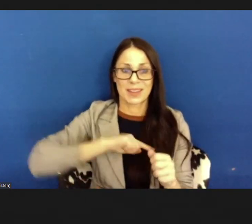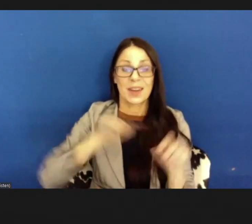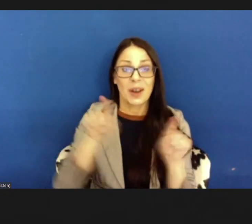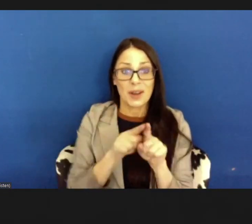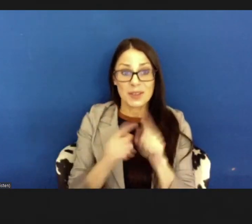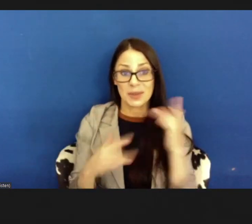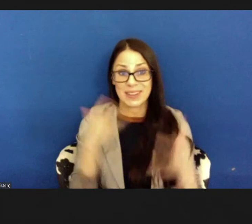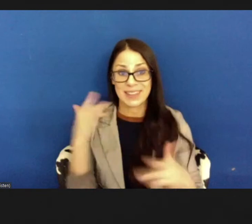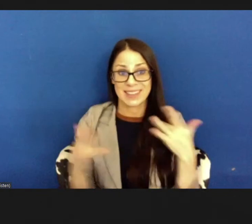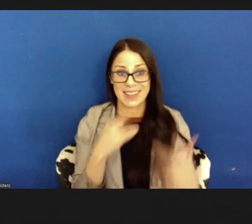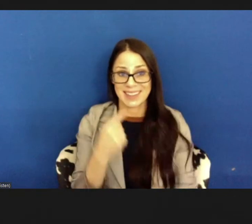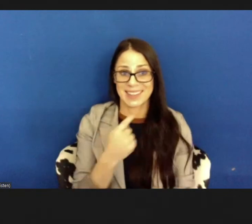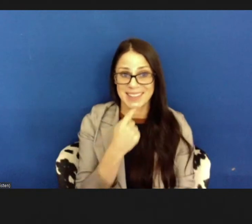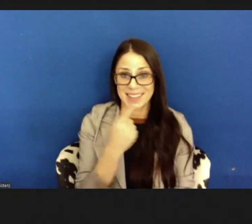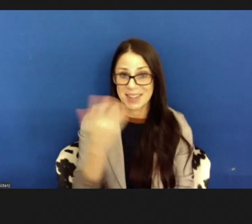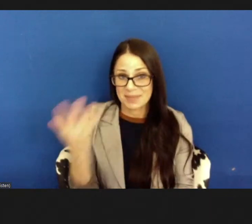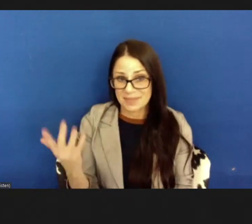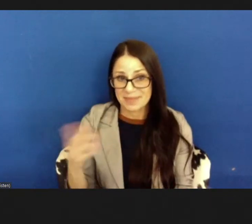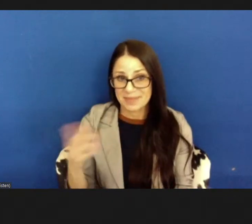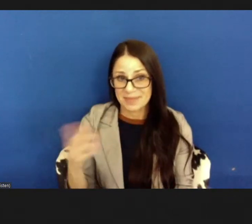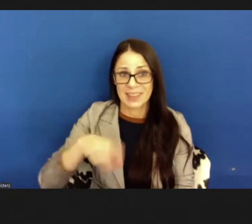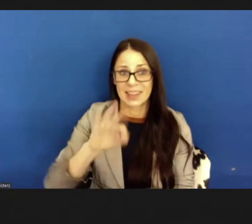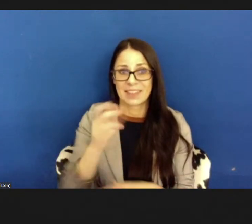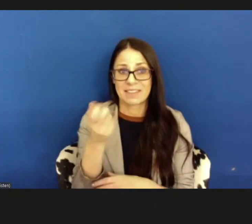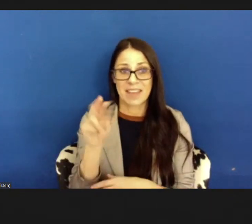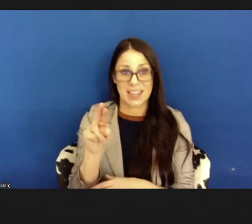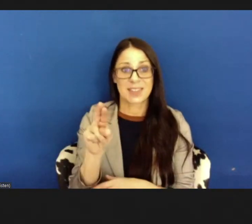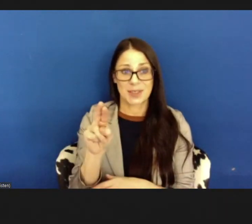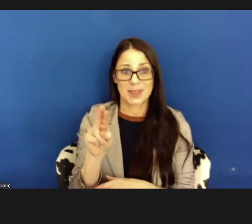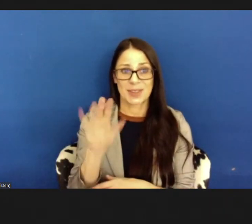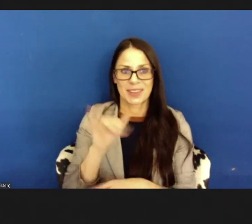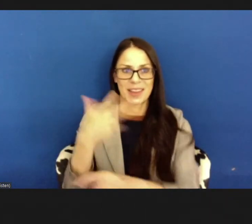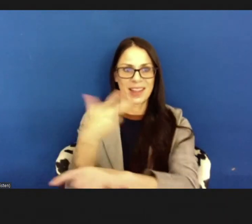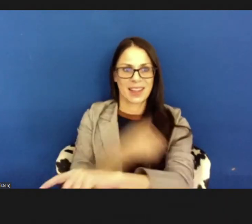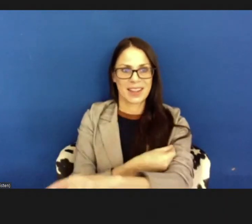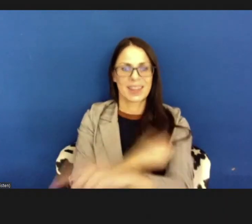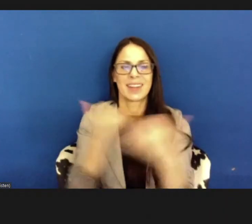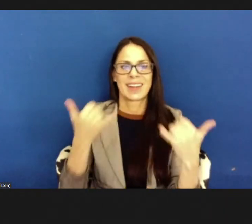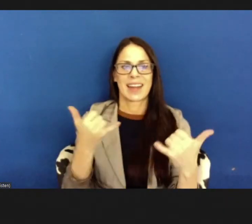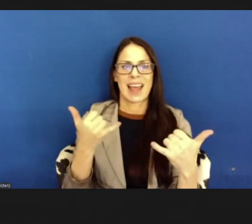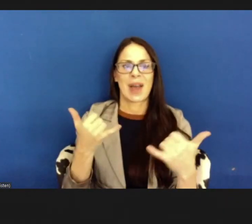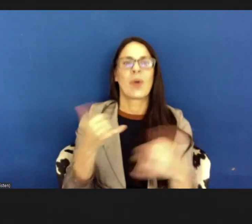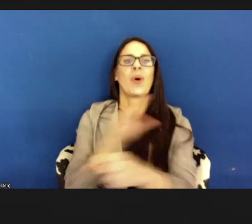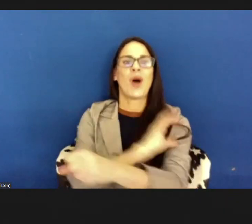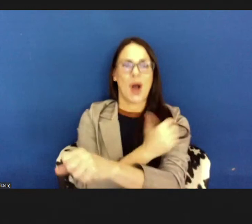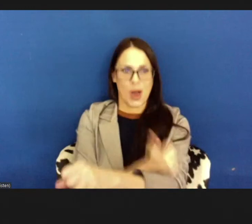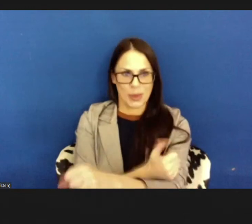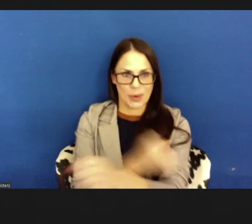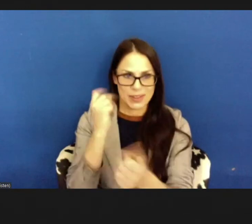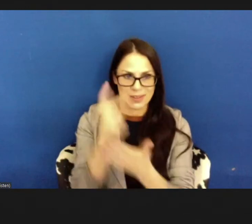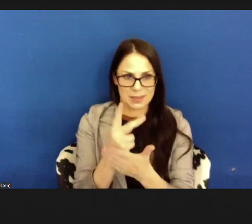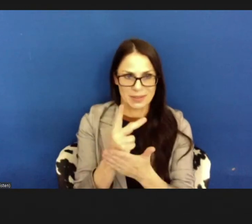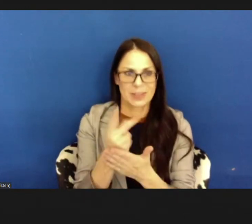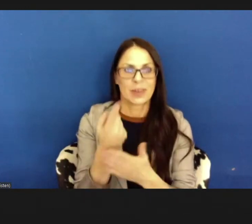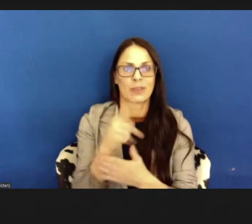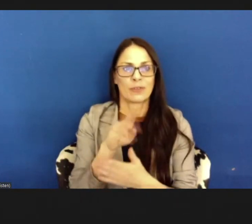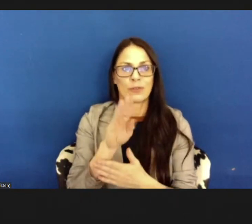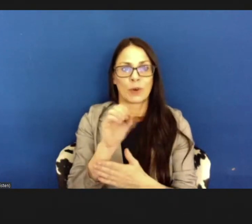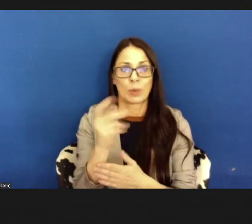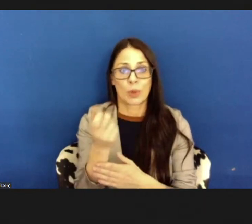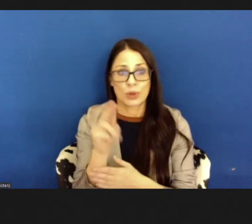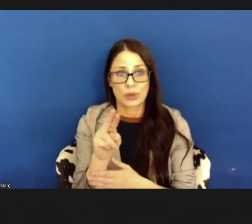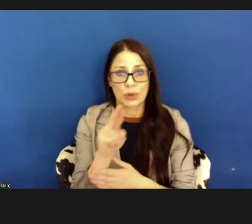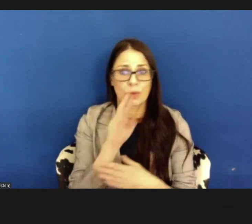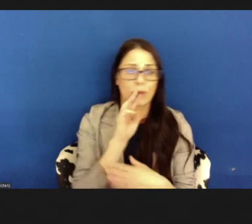that the Pfizer vaccine has now been authorized for boosters for our 16 and 7-year-olds and 17-year-olds.